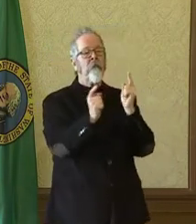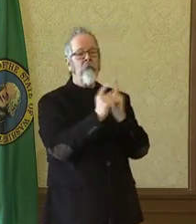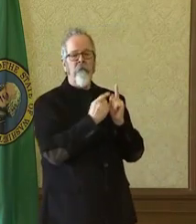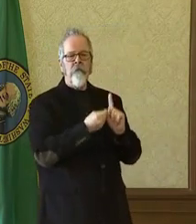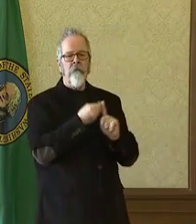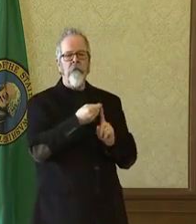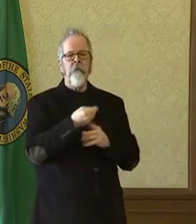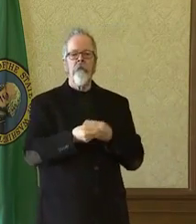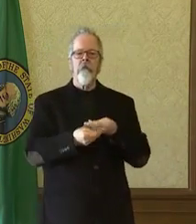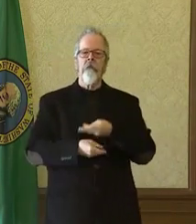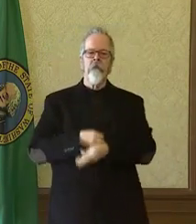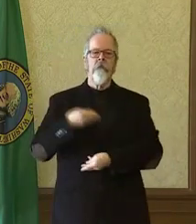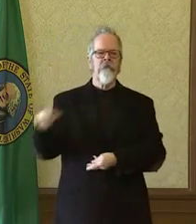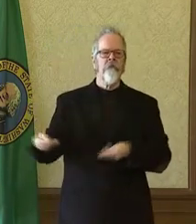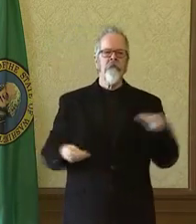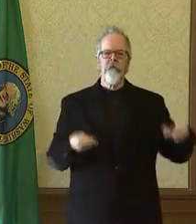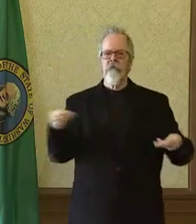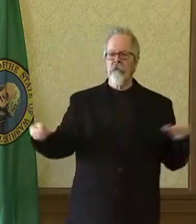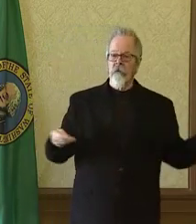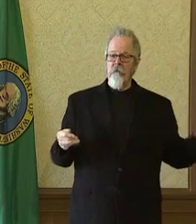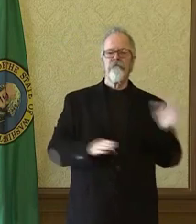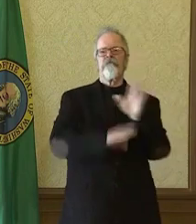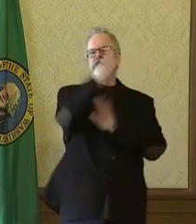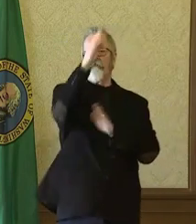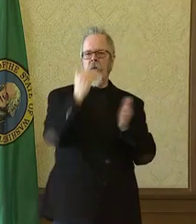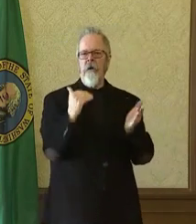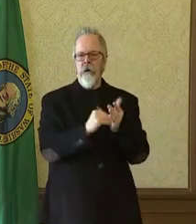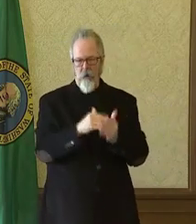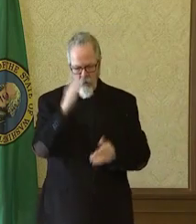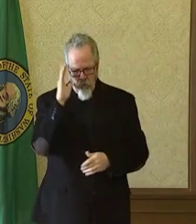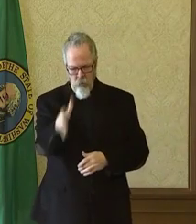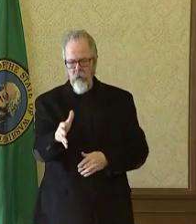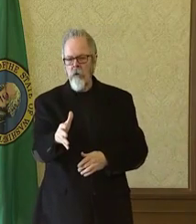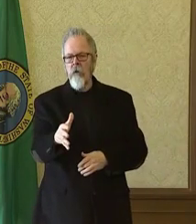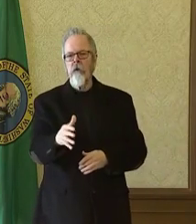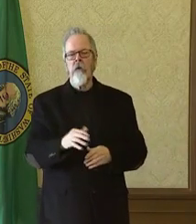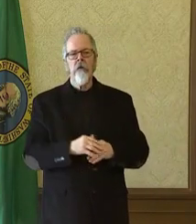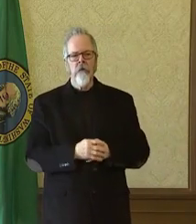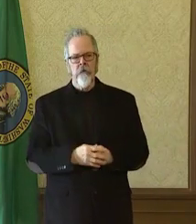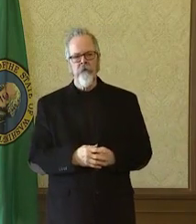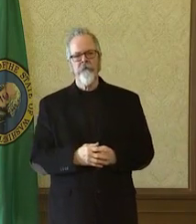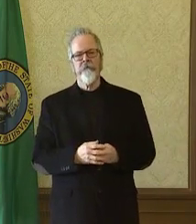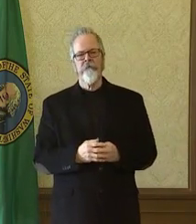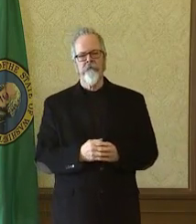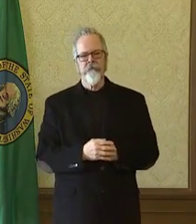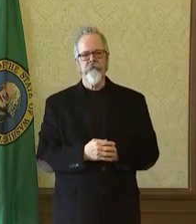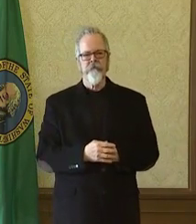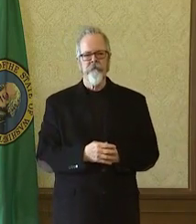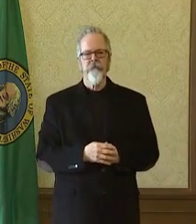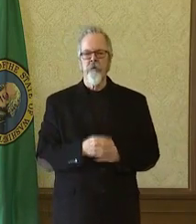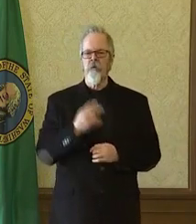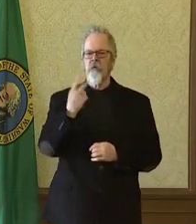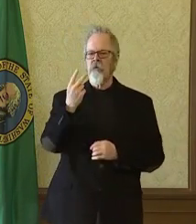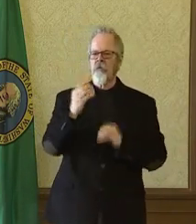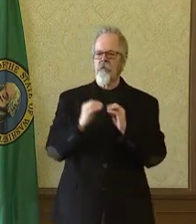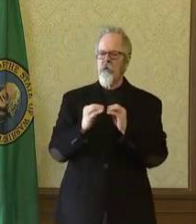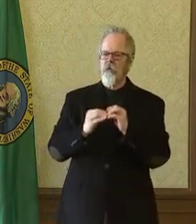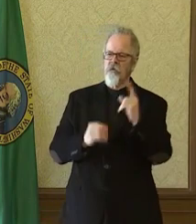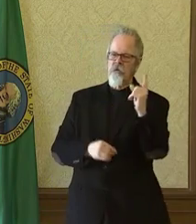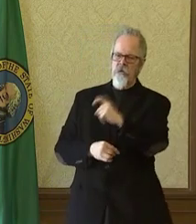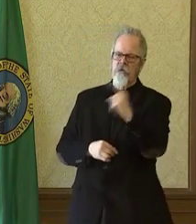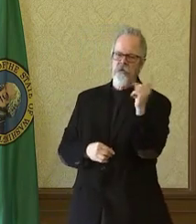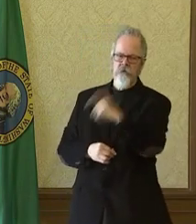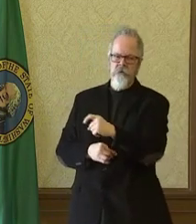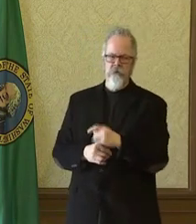the end of the game here. We have time for 2 more questions. Next will be Hannah with Power Radio. Hi,